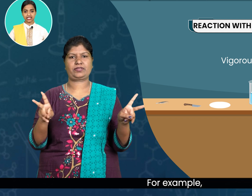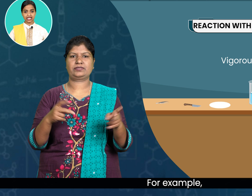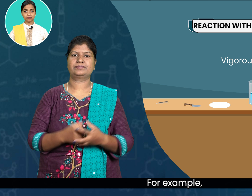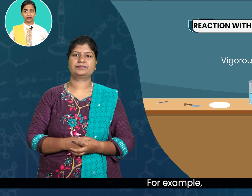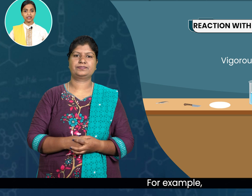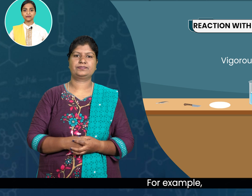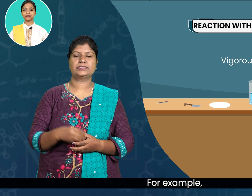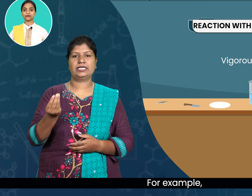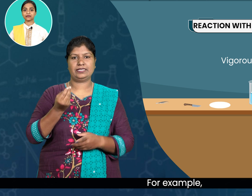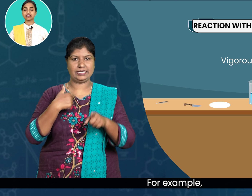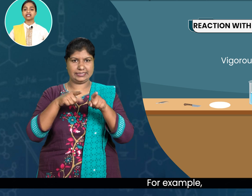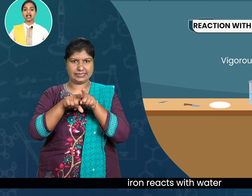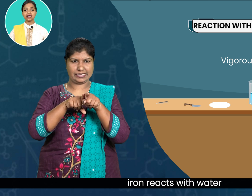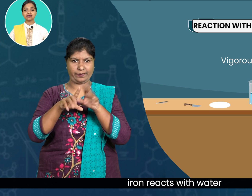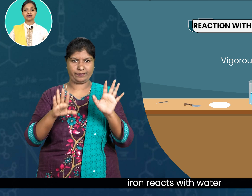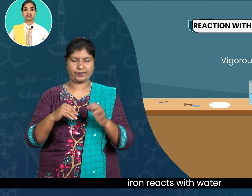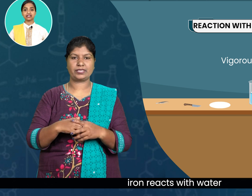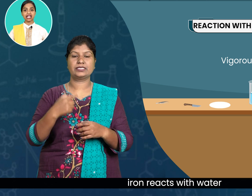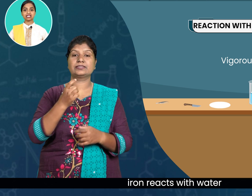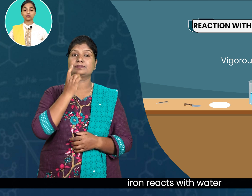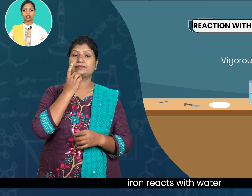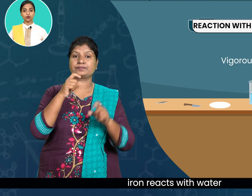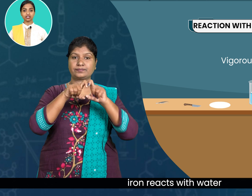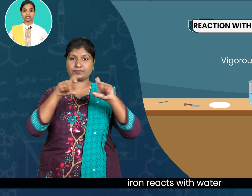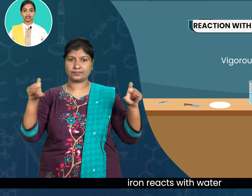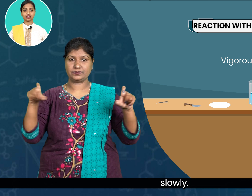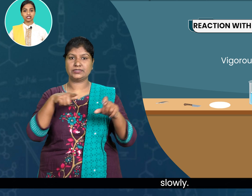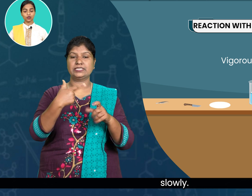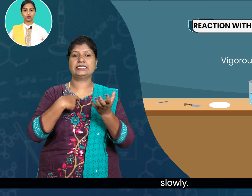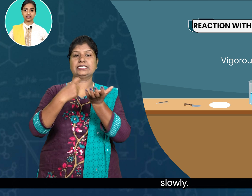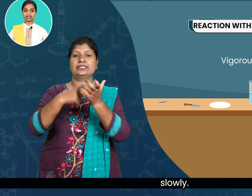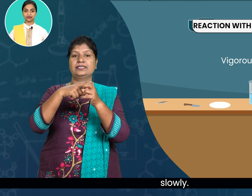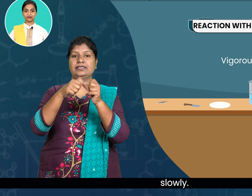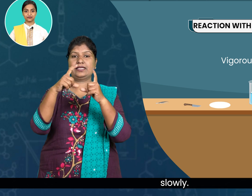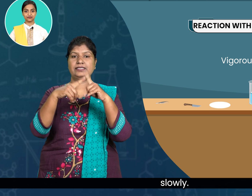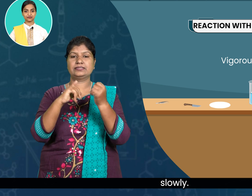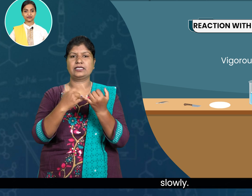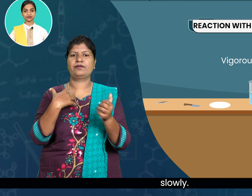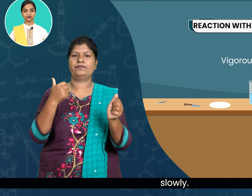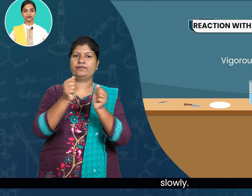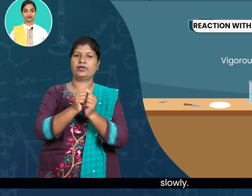For example, iron reacts with water slowly.